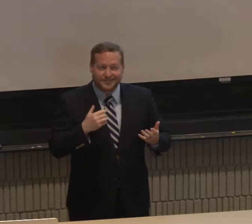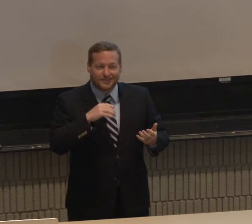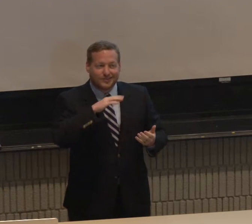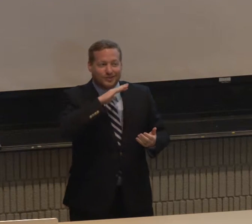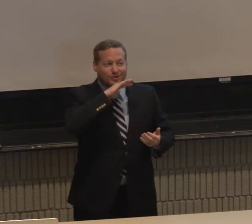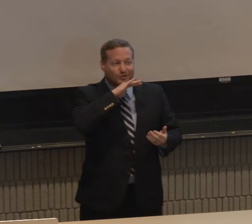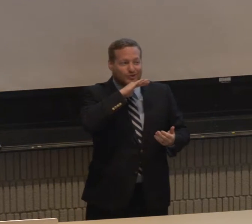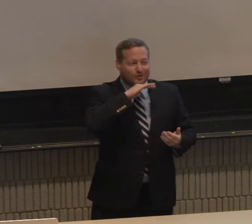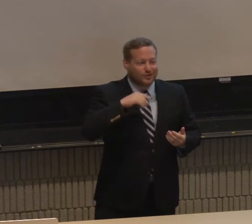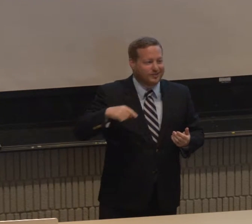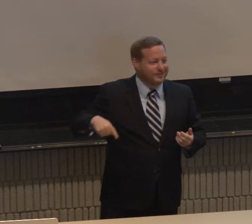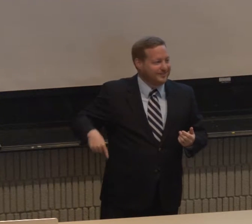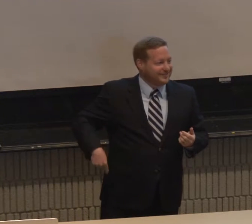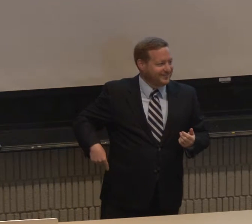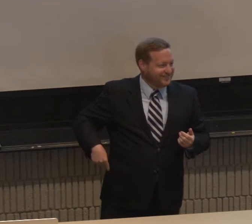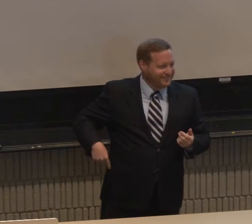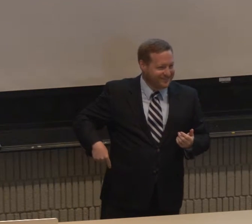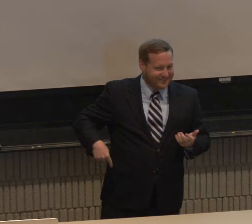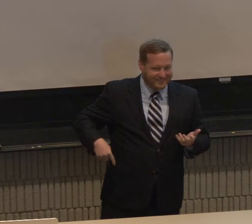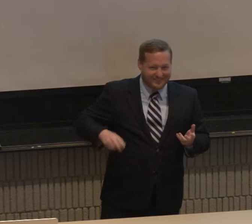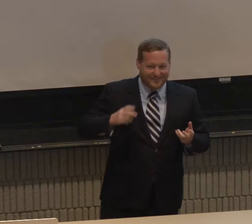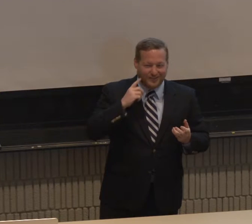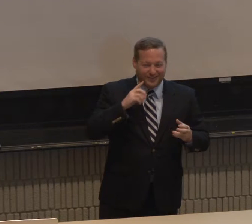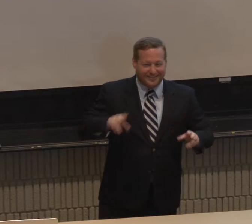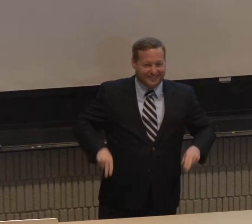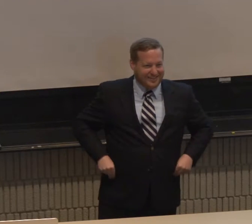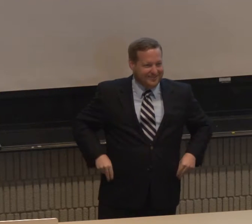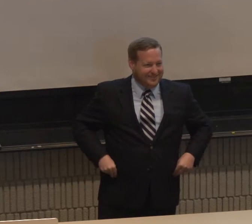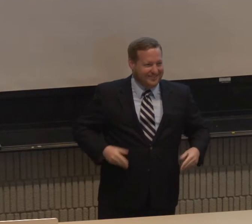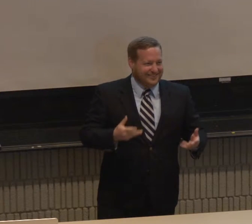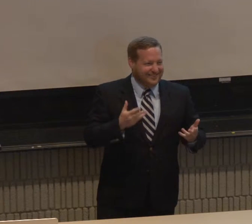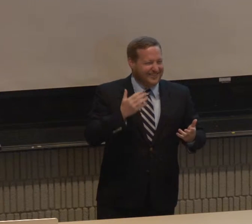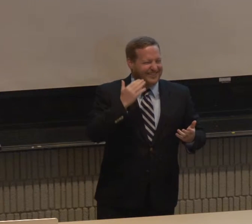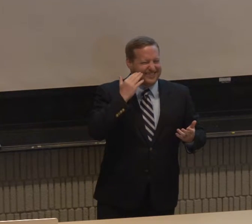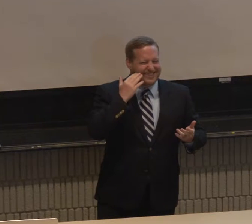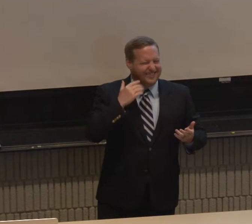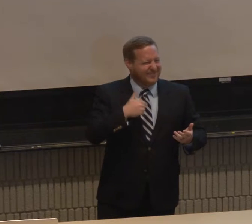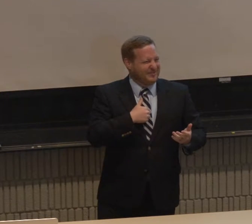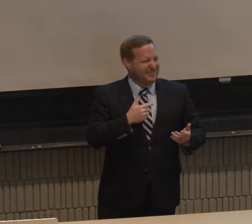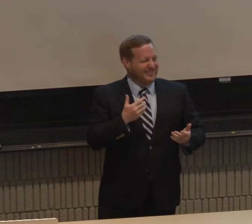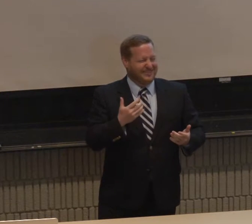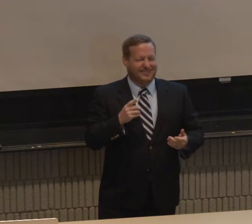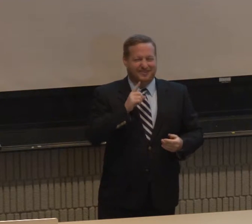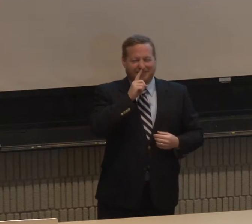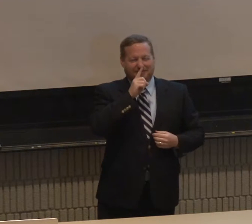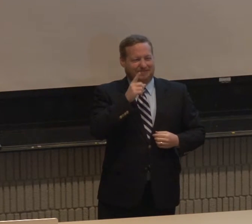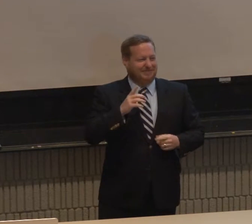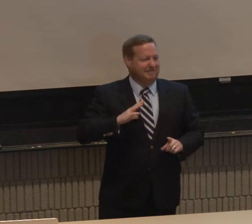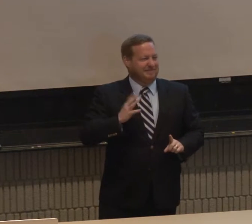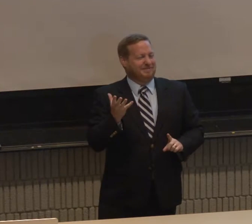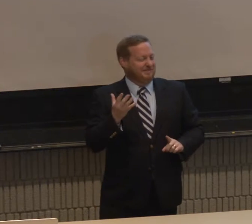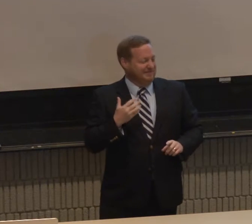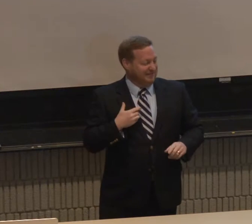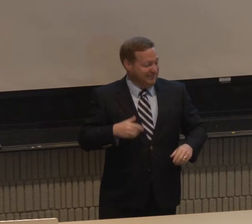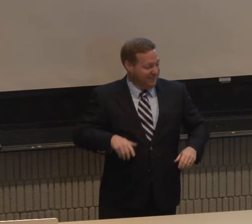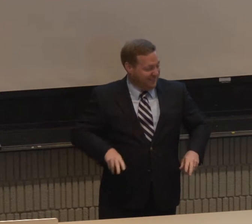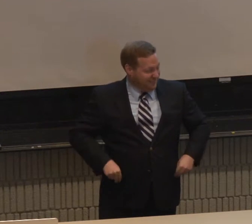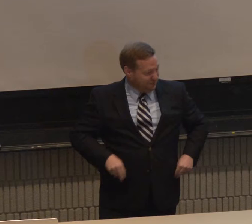My very first sign was dirty down there, basically, is how you translate that, which meant diapers.